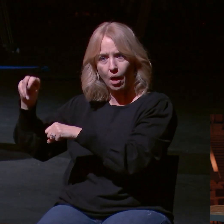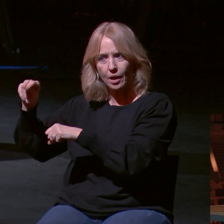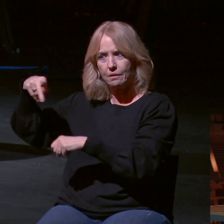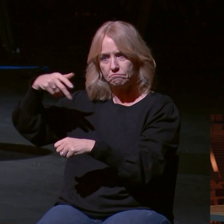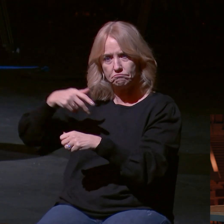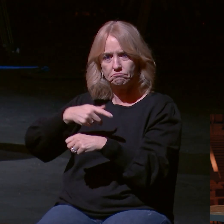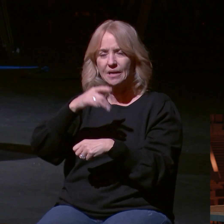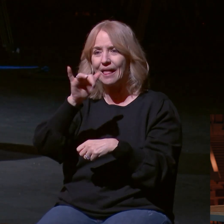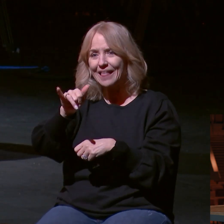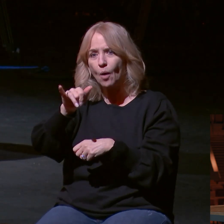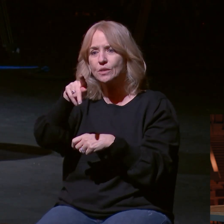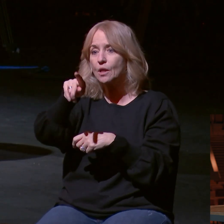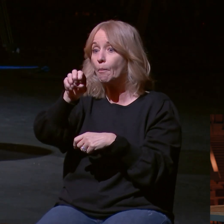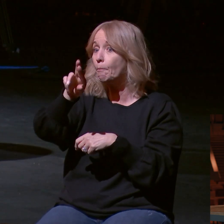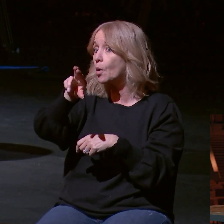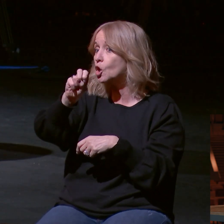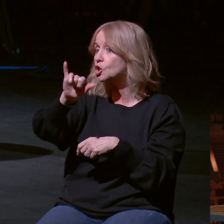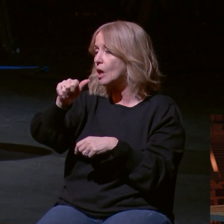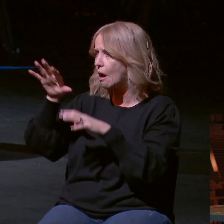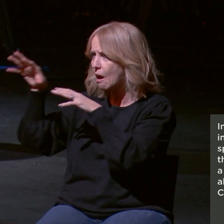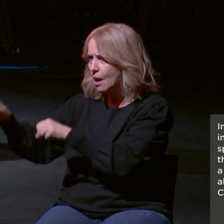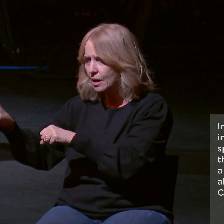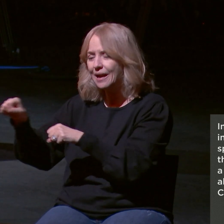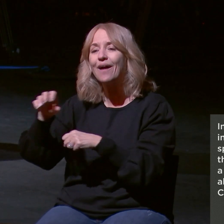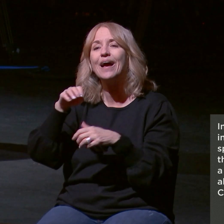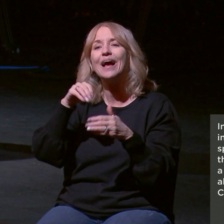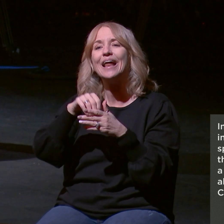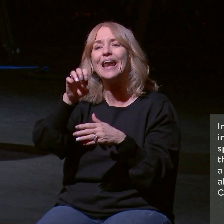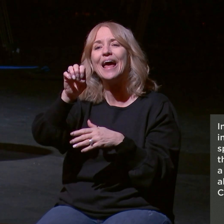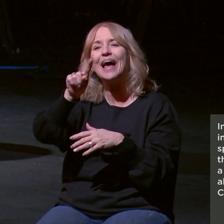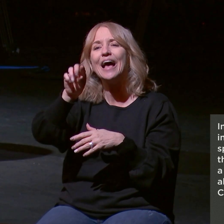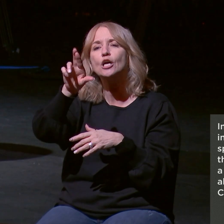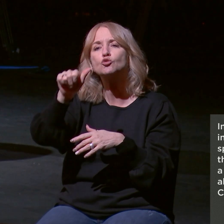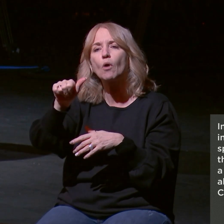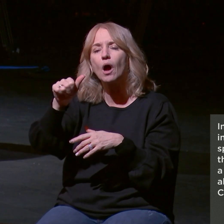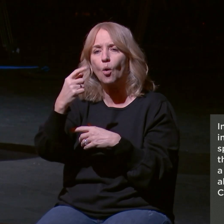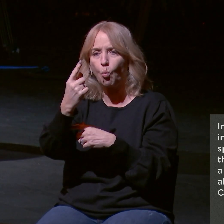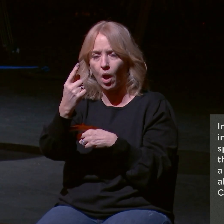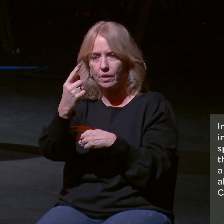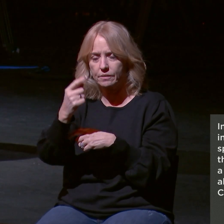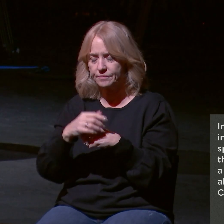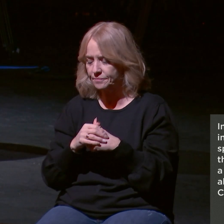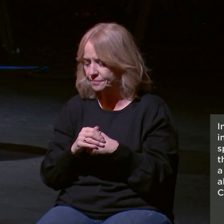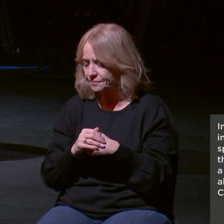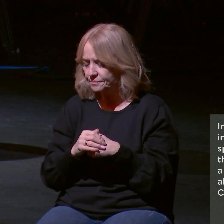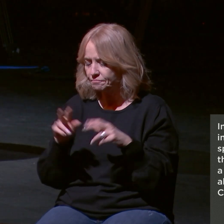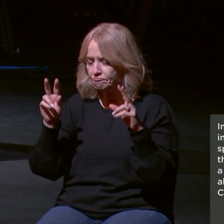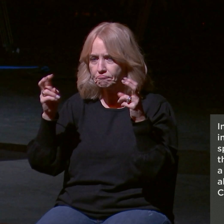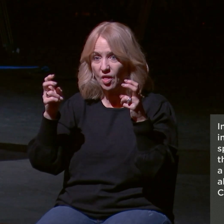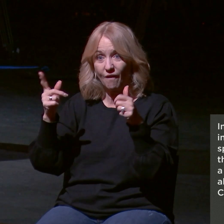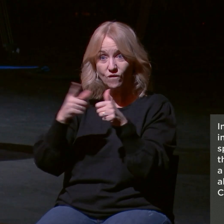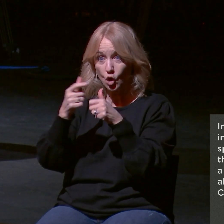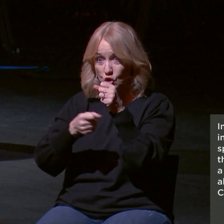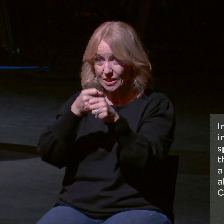the Persians. If you read with me, Ezra 1:1-3. In the first year of Cyrus, king of Persia, in order to